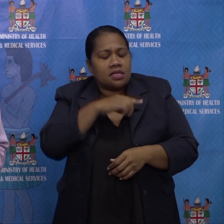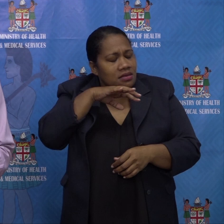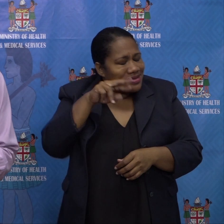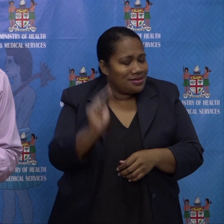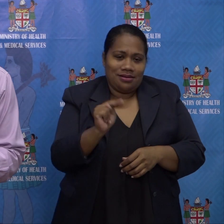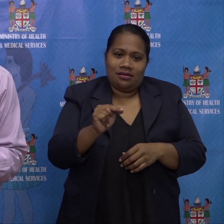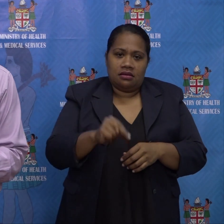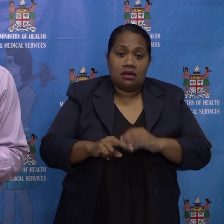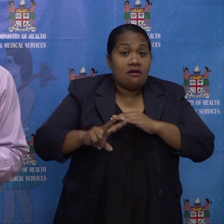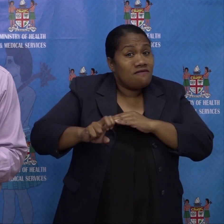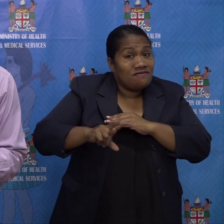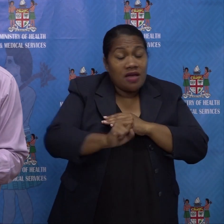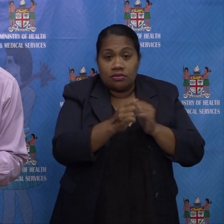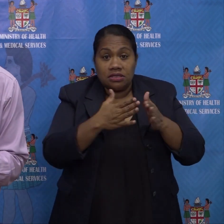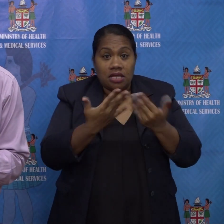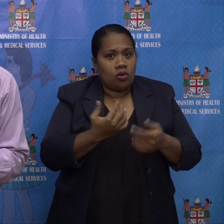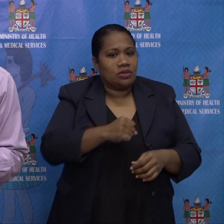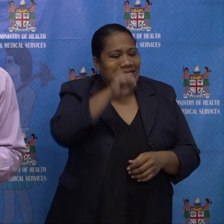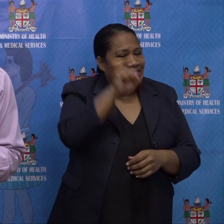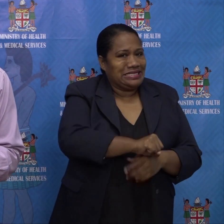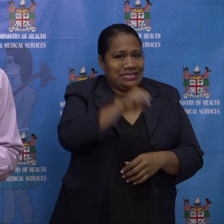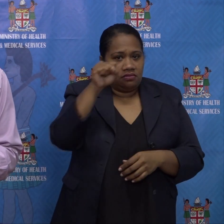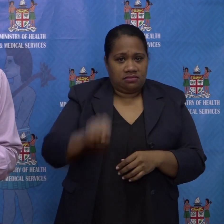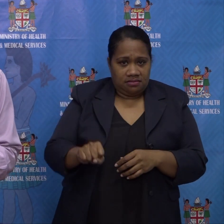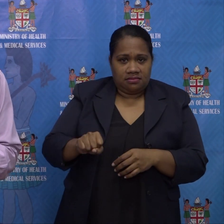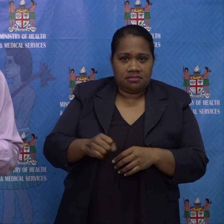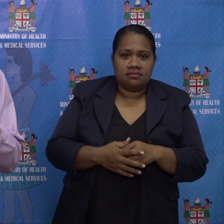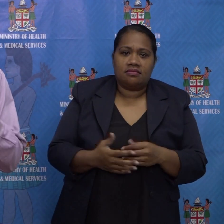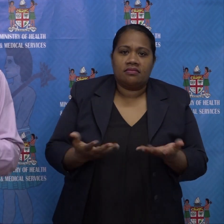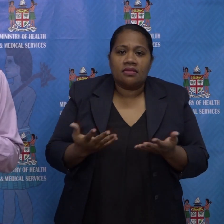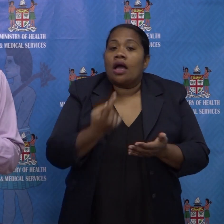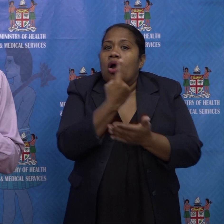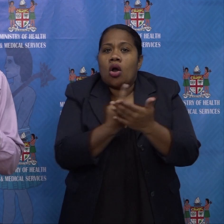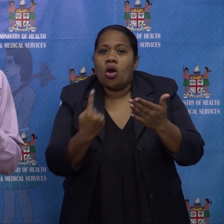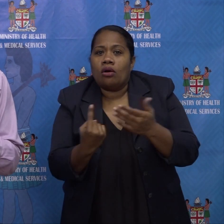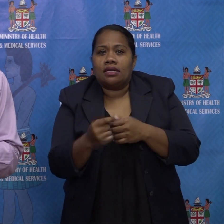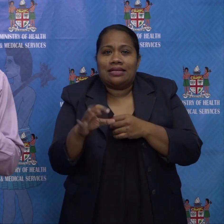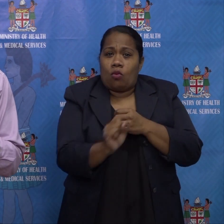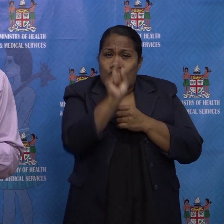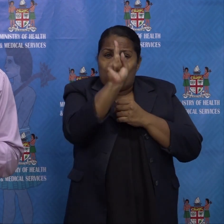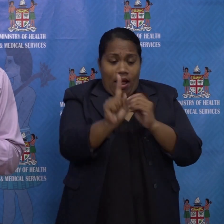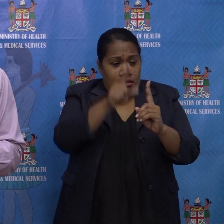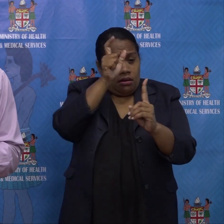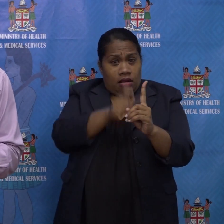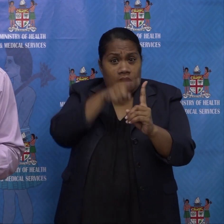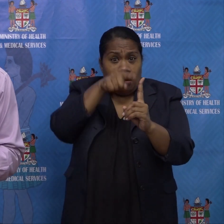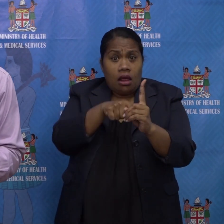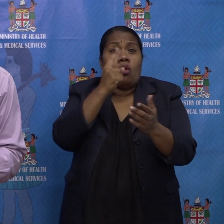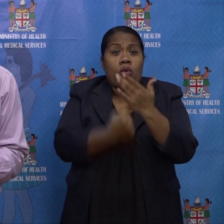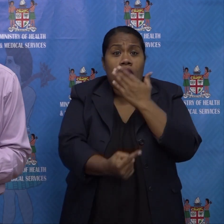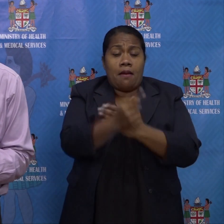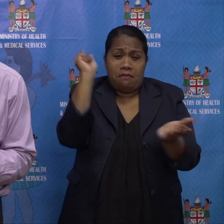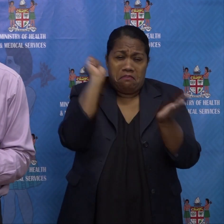This virus is insidious. It is unrelenting. All it takes is one unknown case in our community to spark an explosion